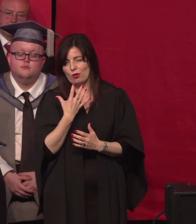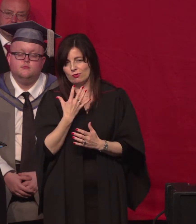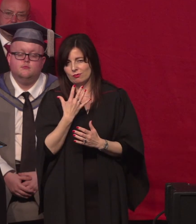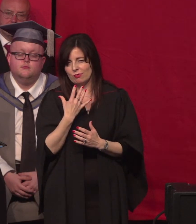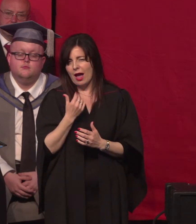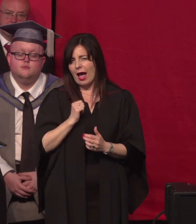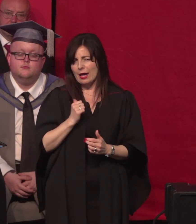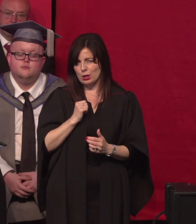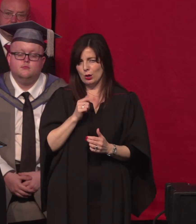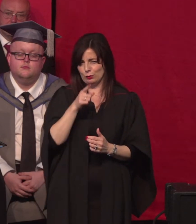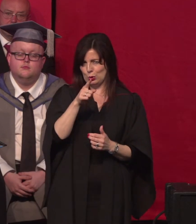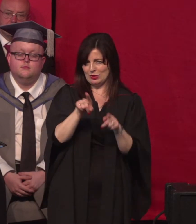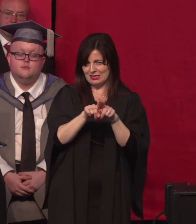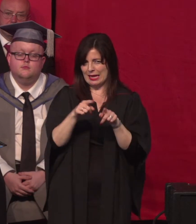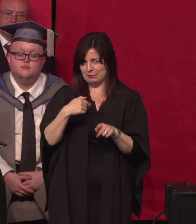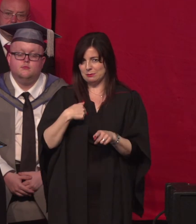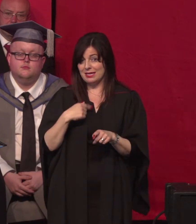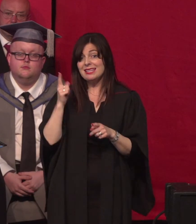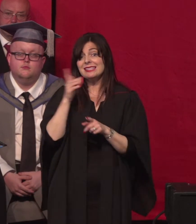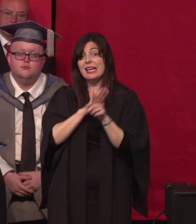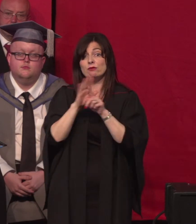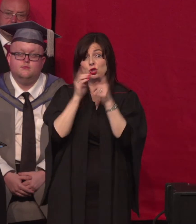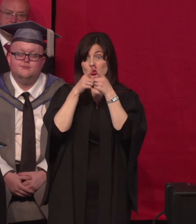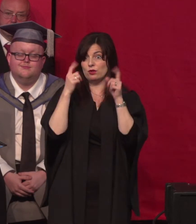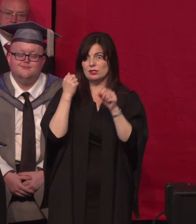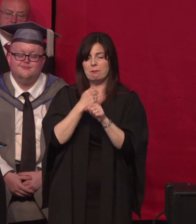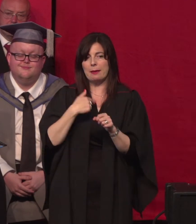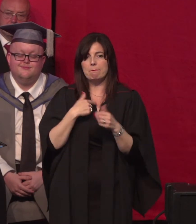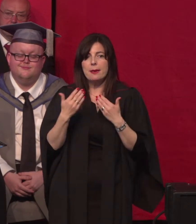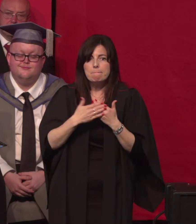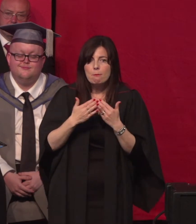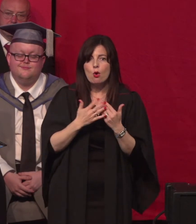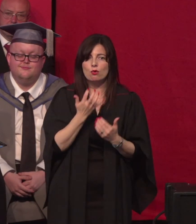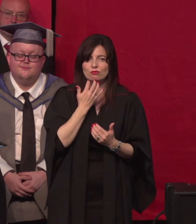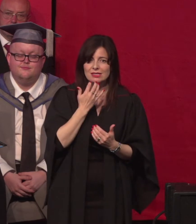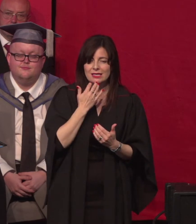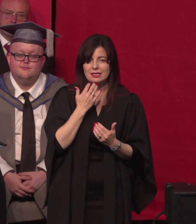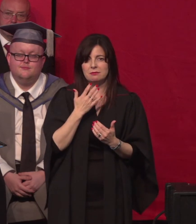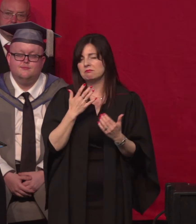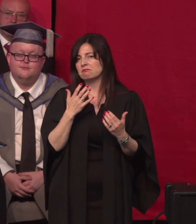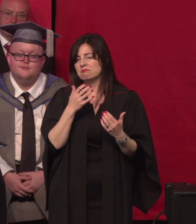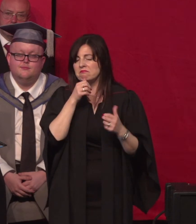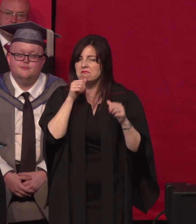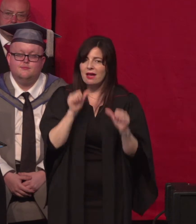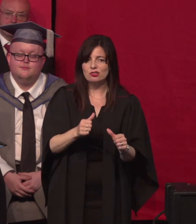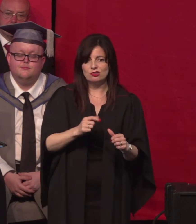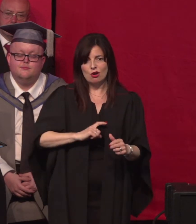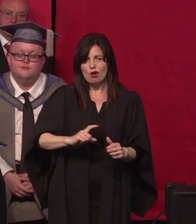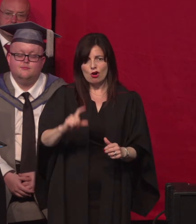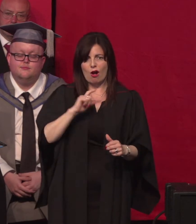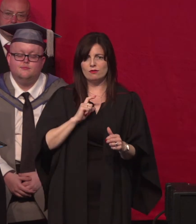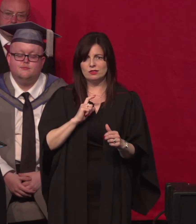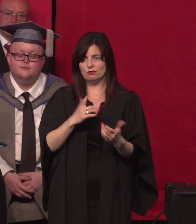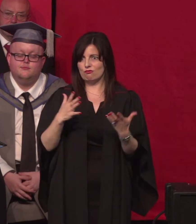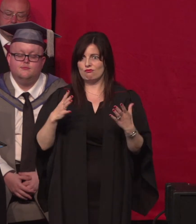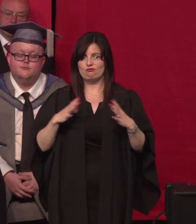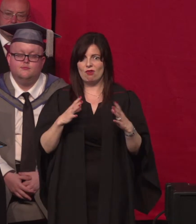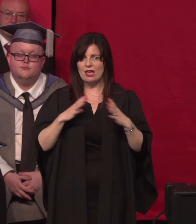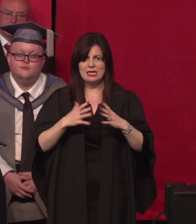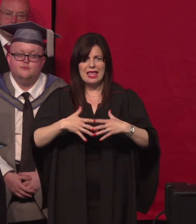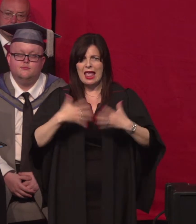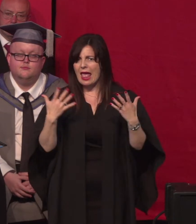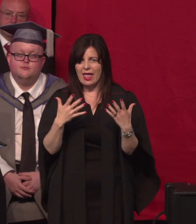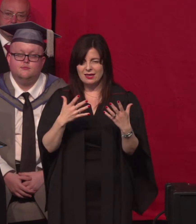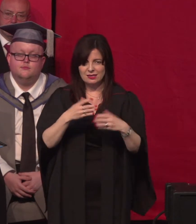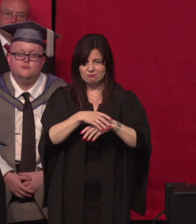when I say that I'm leaving Staffordshire University as a more resilient, passionate, and confident individual, ready to take on any challenges the world puts in